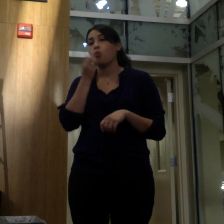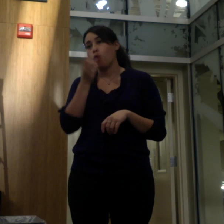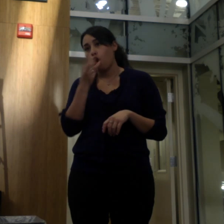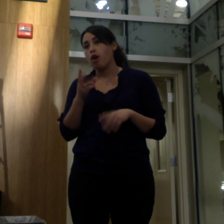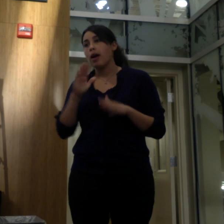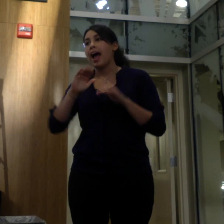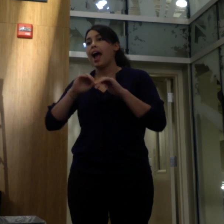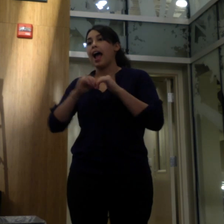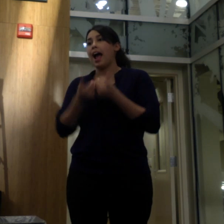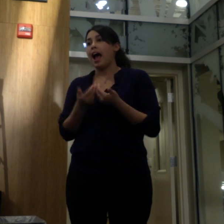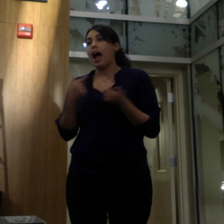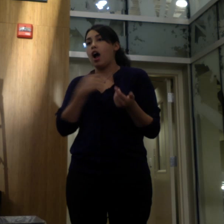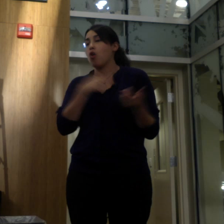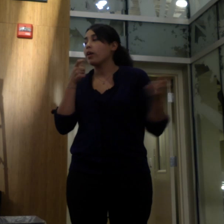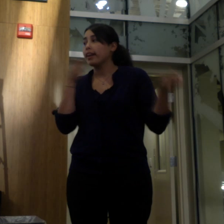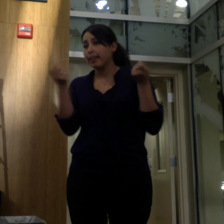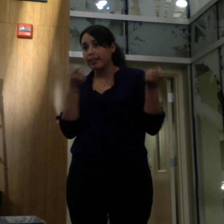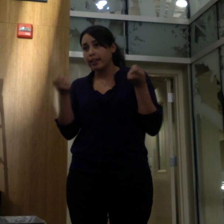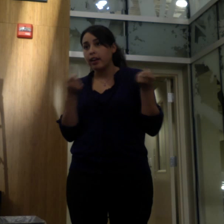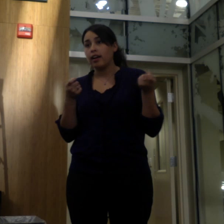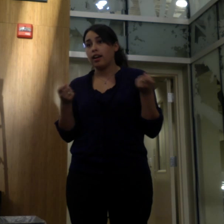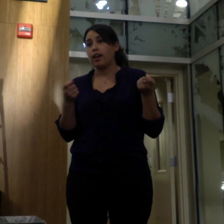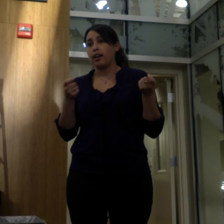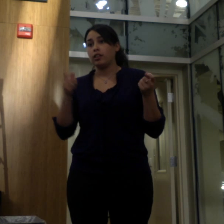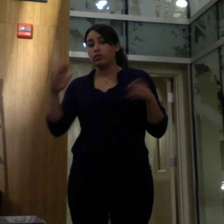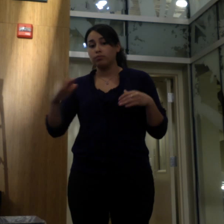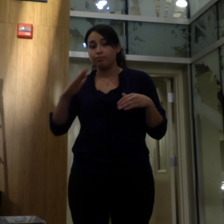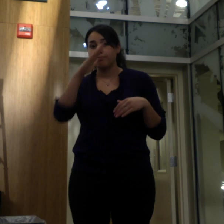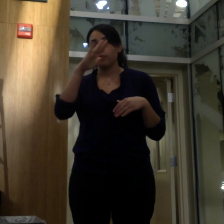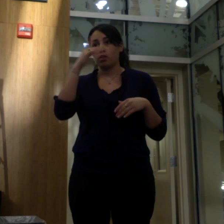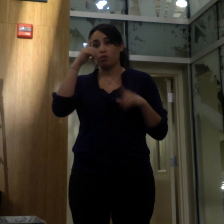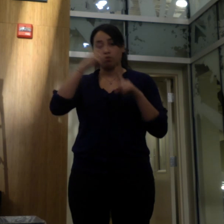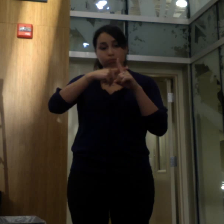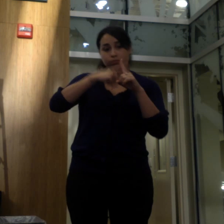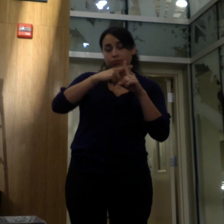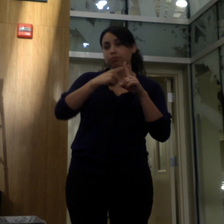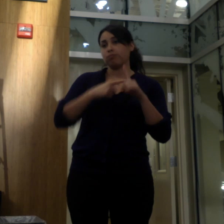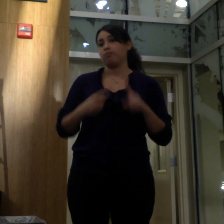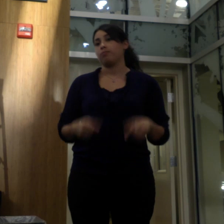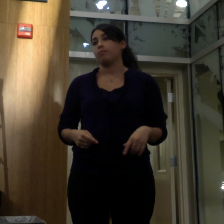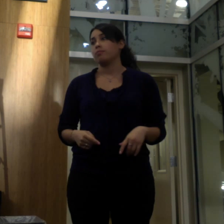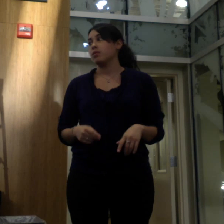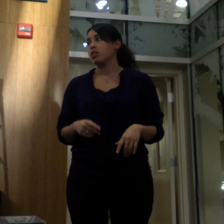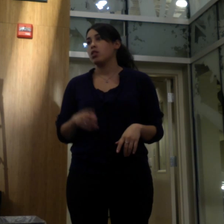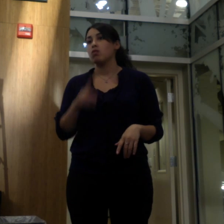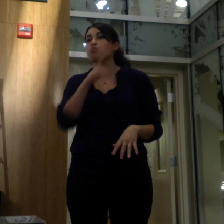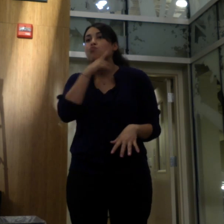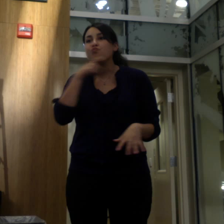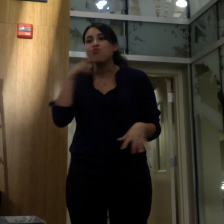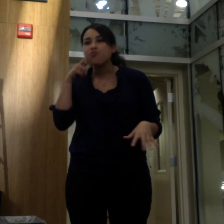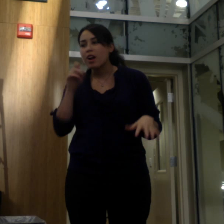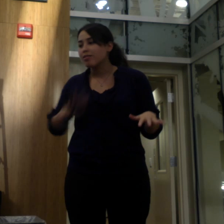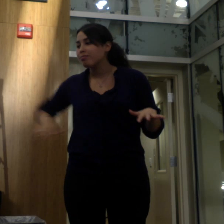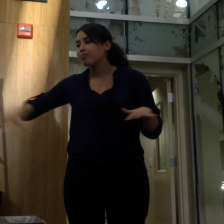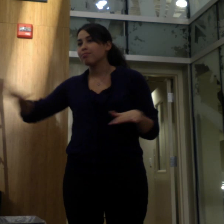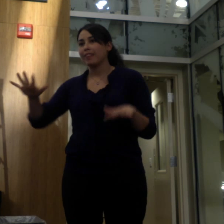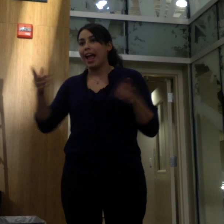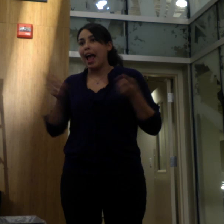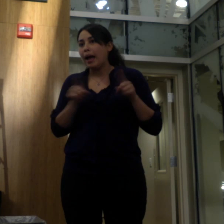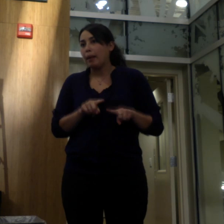we handle the elevated heat, the elevated temperature, the droughts that are happening as a